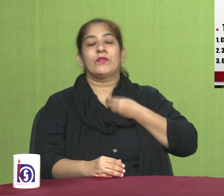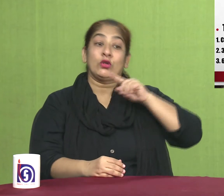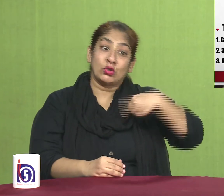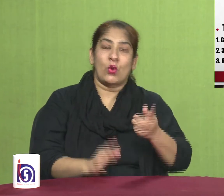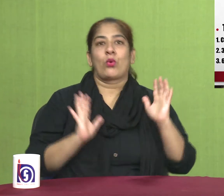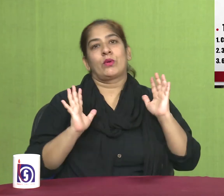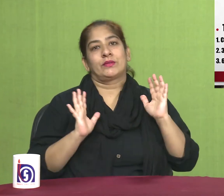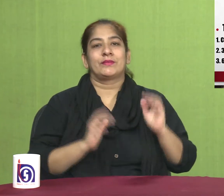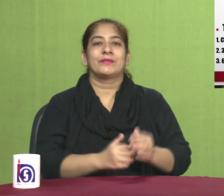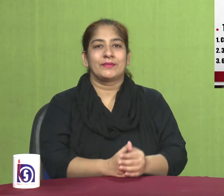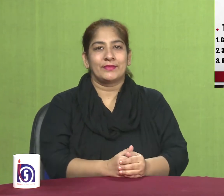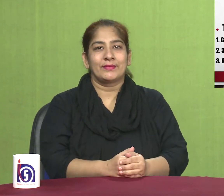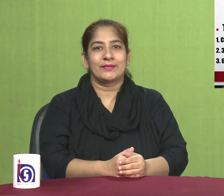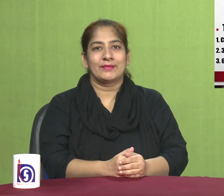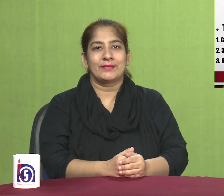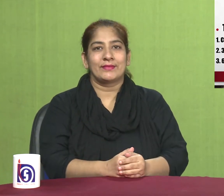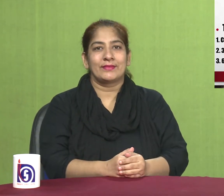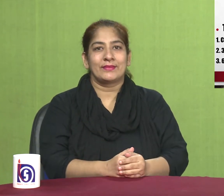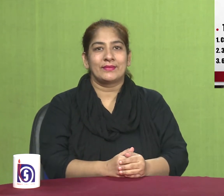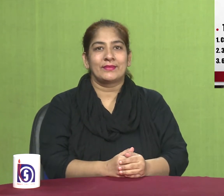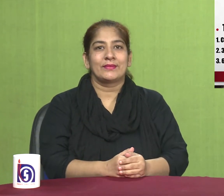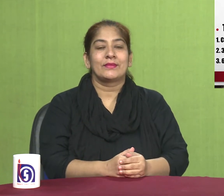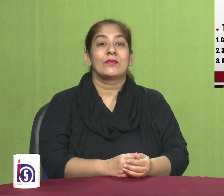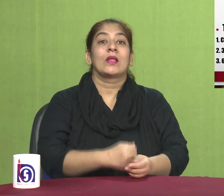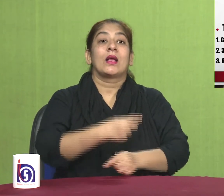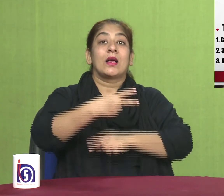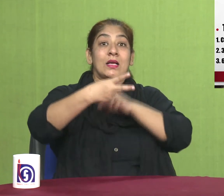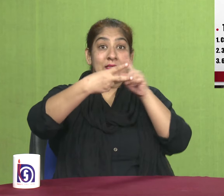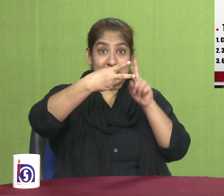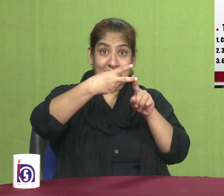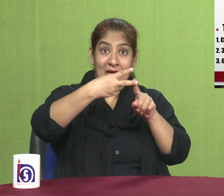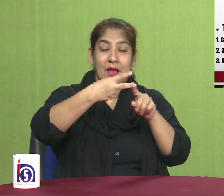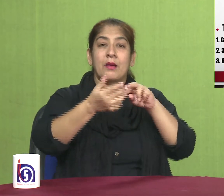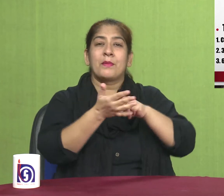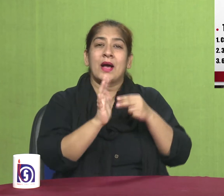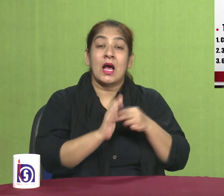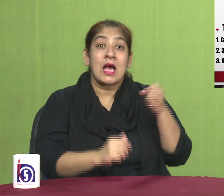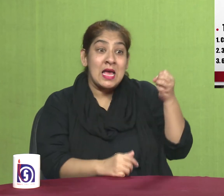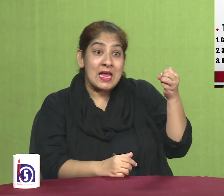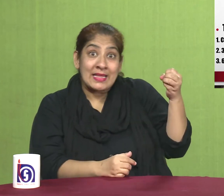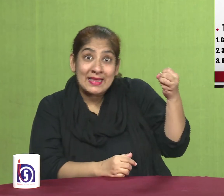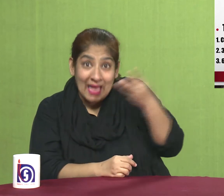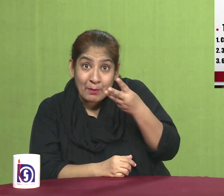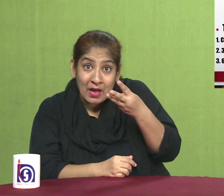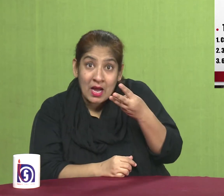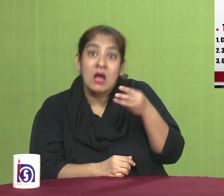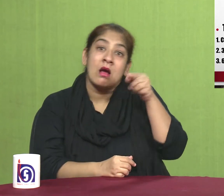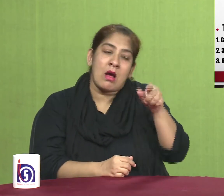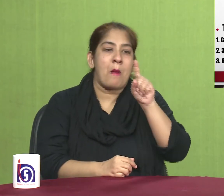so that time I will call you and ask you for this much of deposit. So that is called deposit. The second one is the